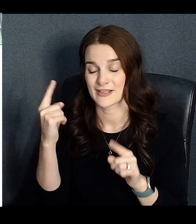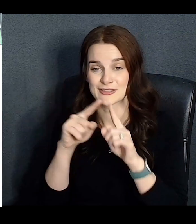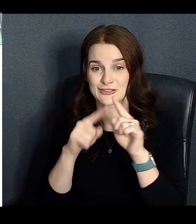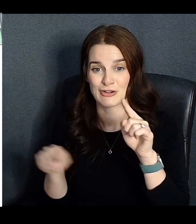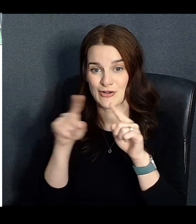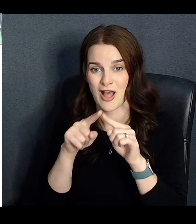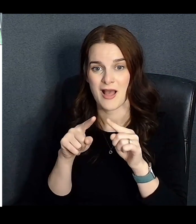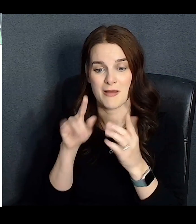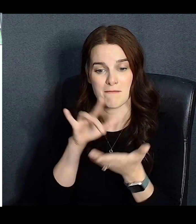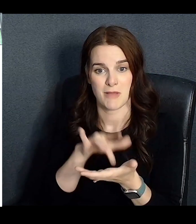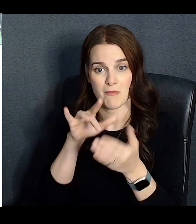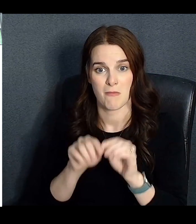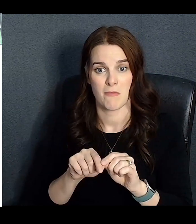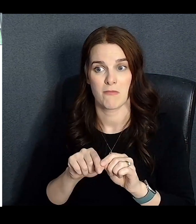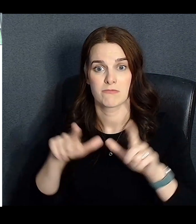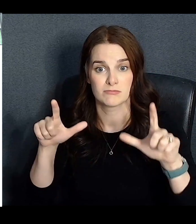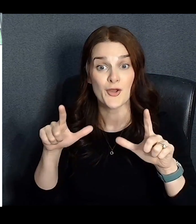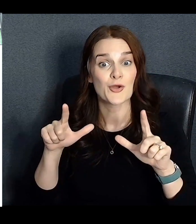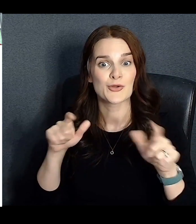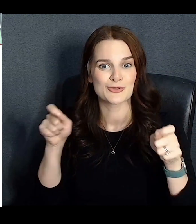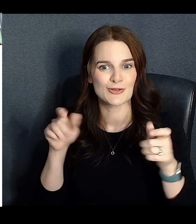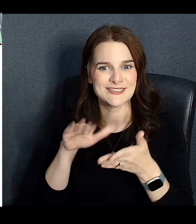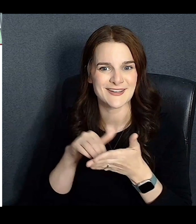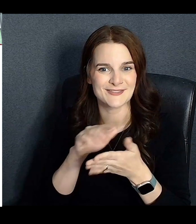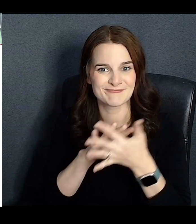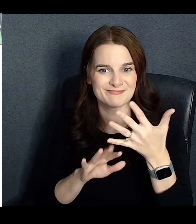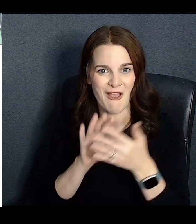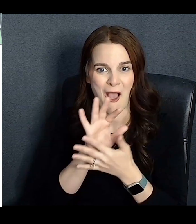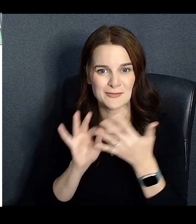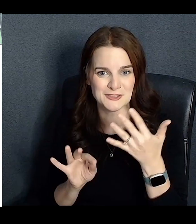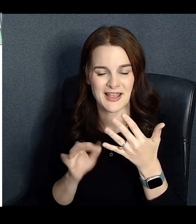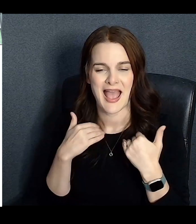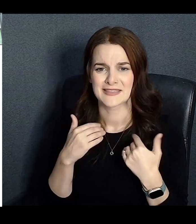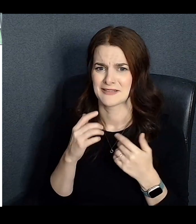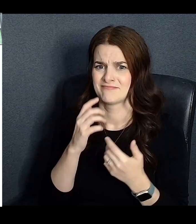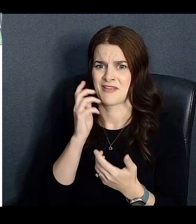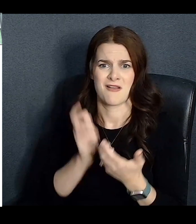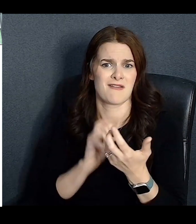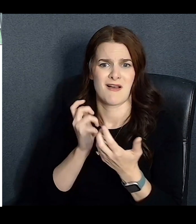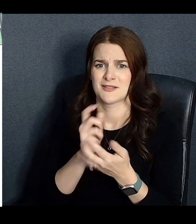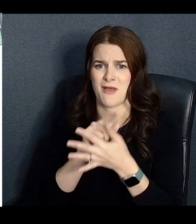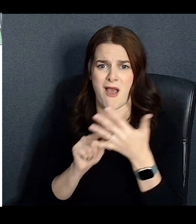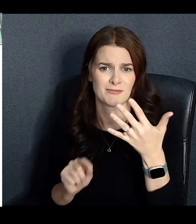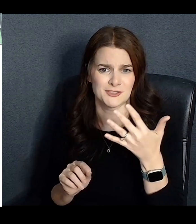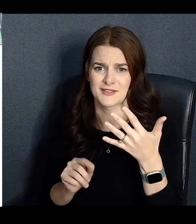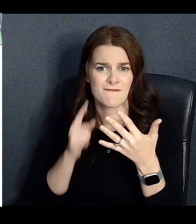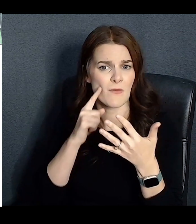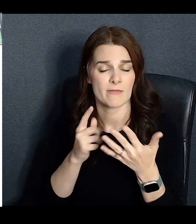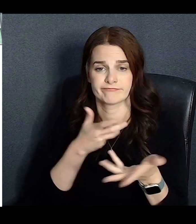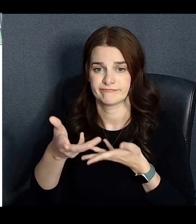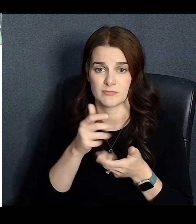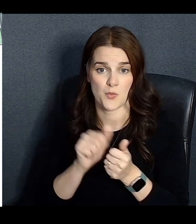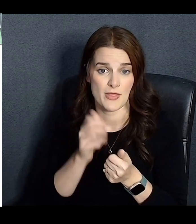and then you press it to open up, the control center and all these other options. It allows you to have all these custom options